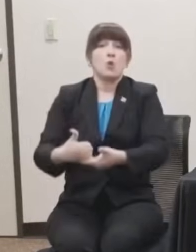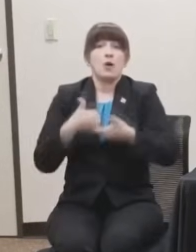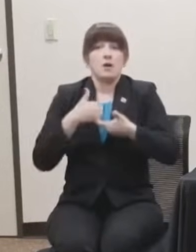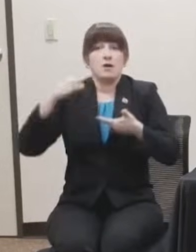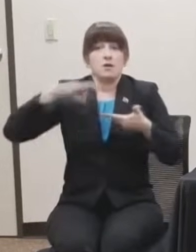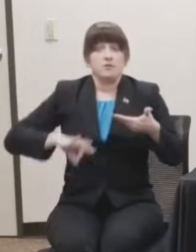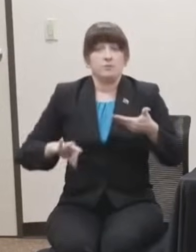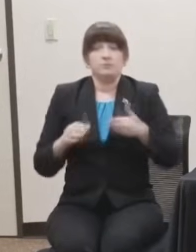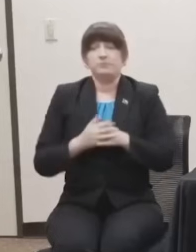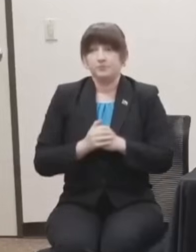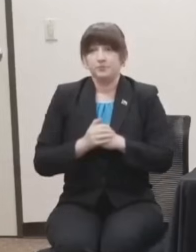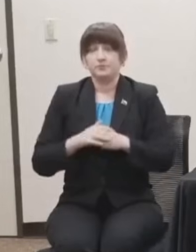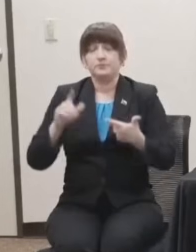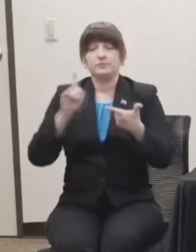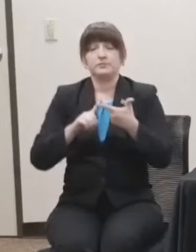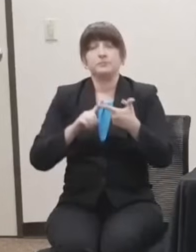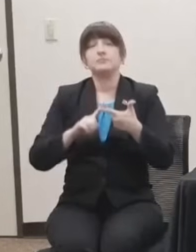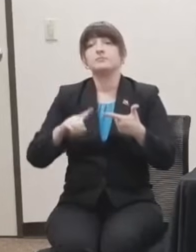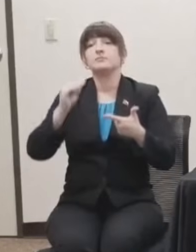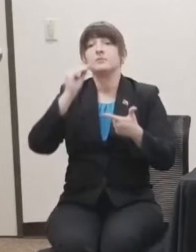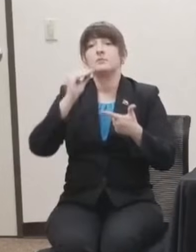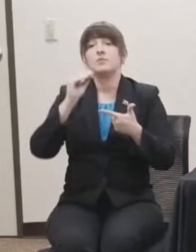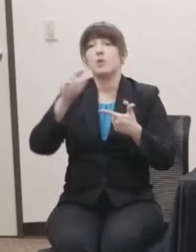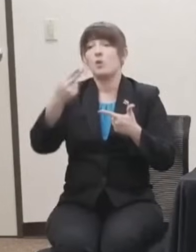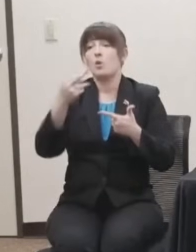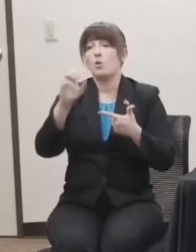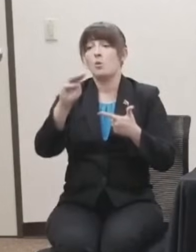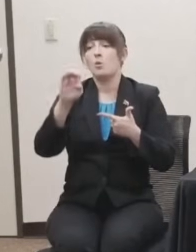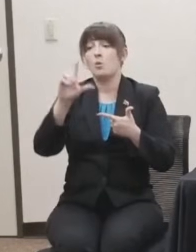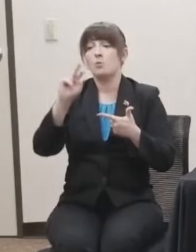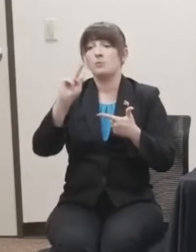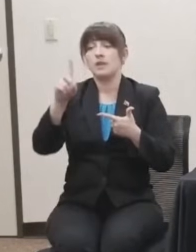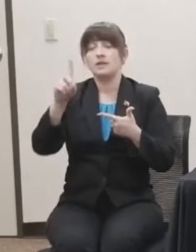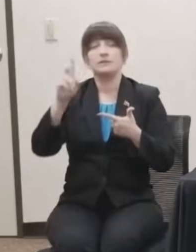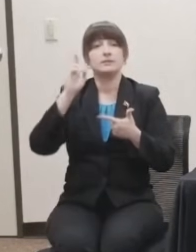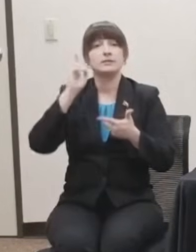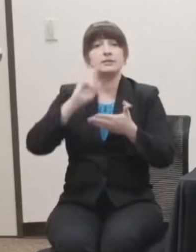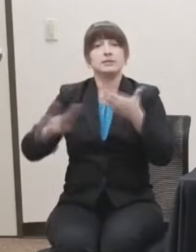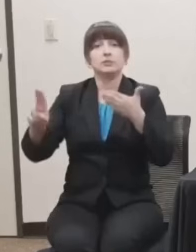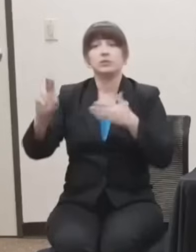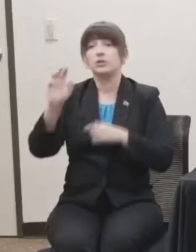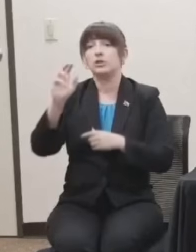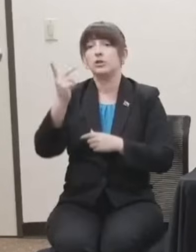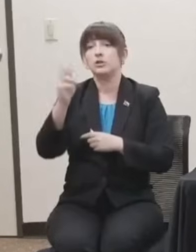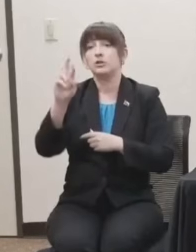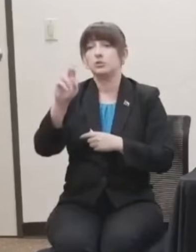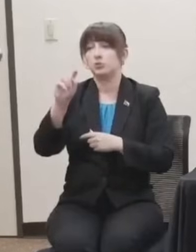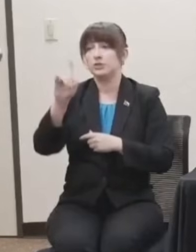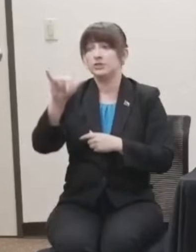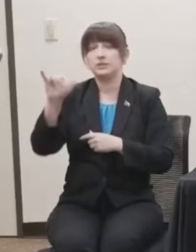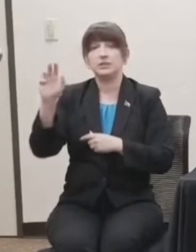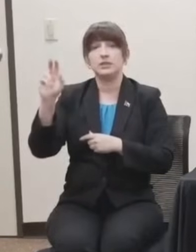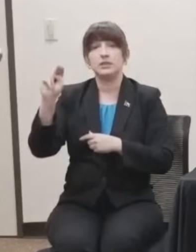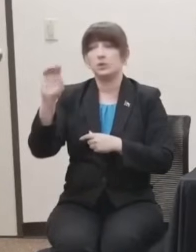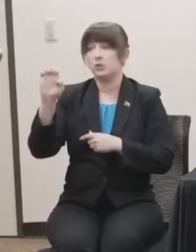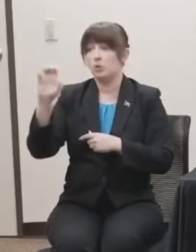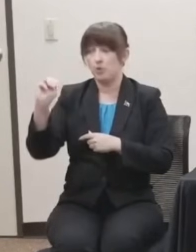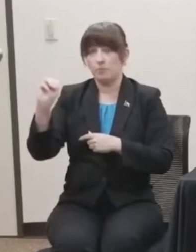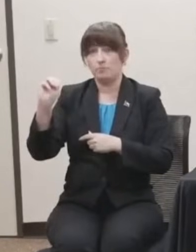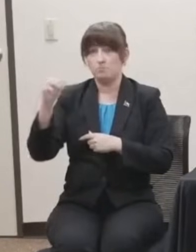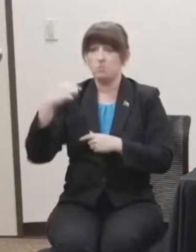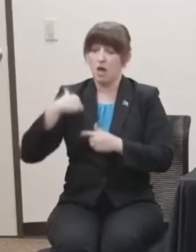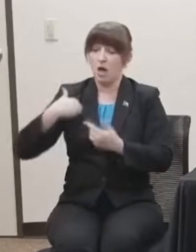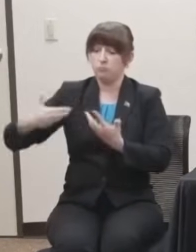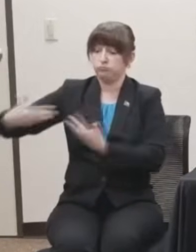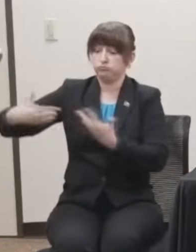Homeland Security Secretary Kristi Noem, with whom I spent the day yesterday in Kerr County. I've been doing this a long time, and